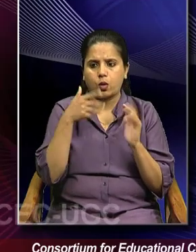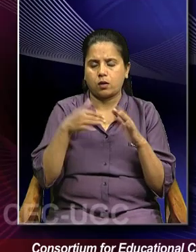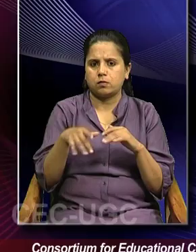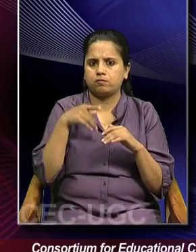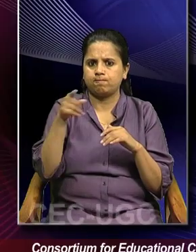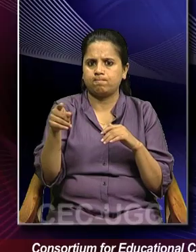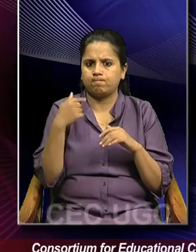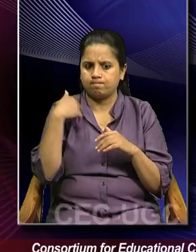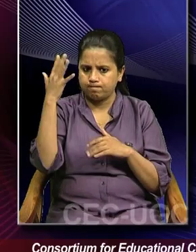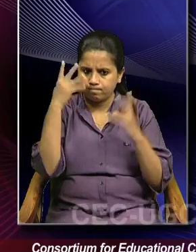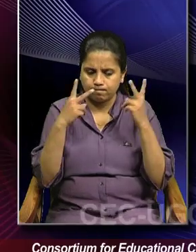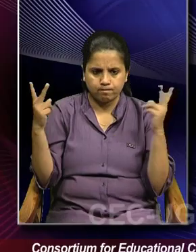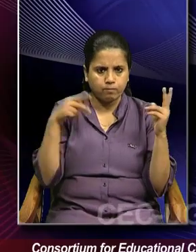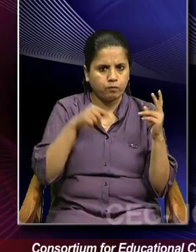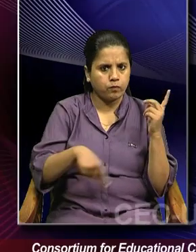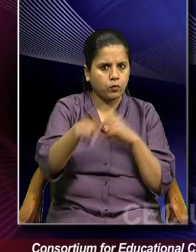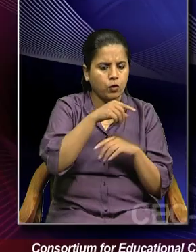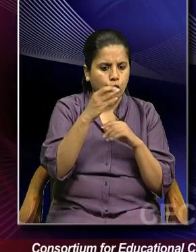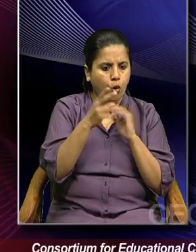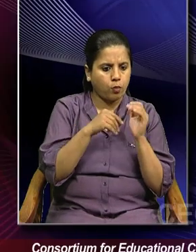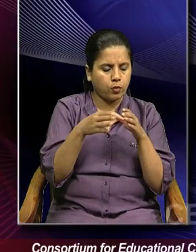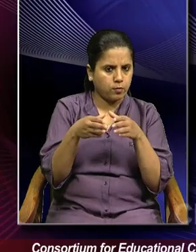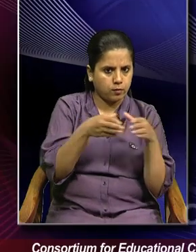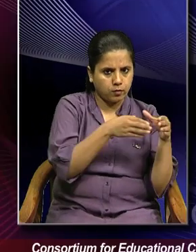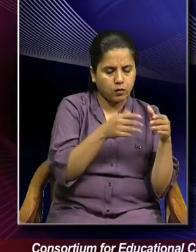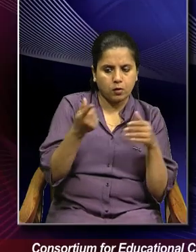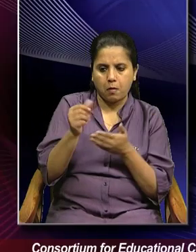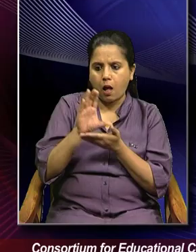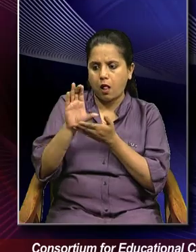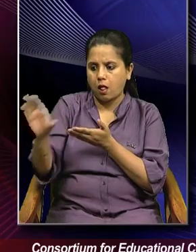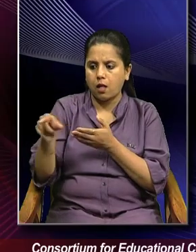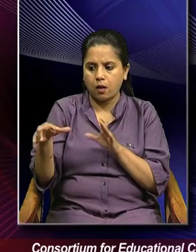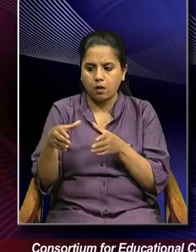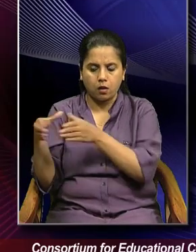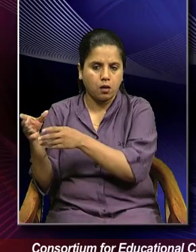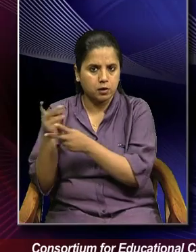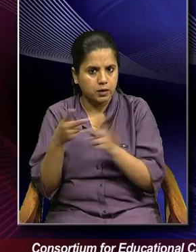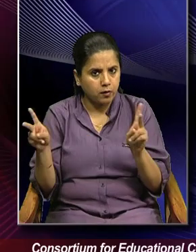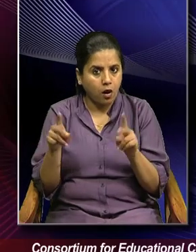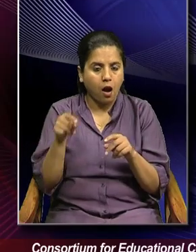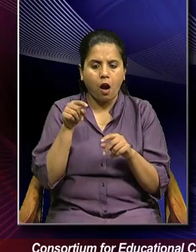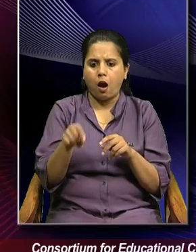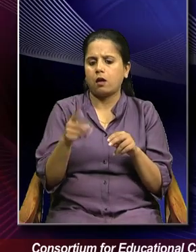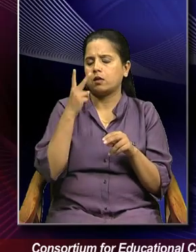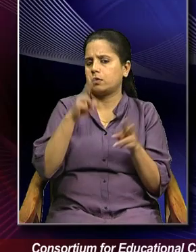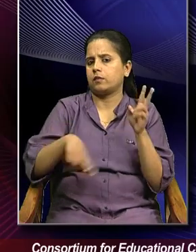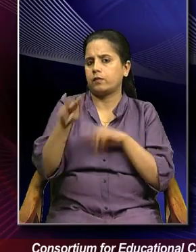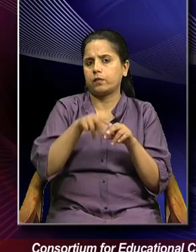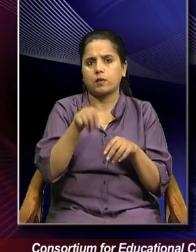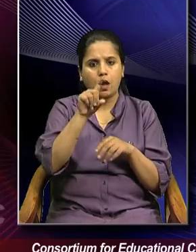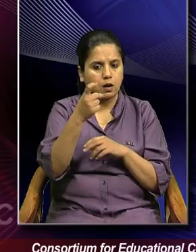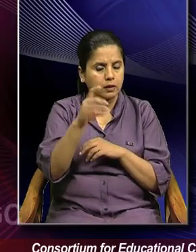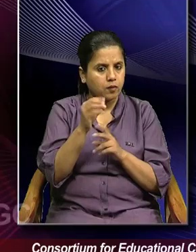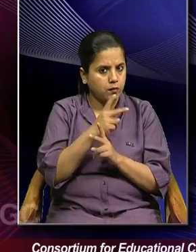between capitalism to communism at one hand and capitalism at the other hand. And in that framework,